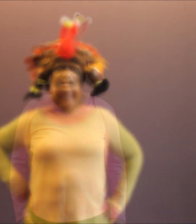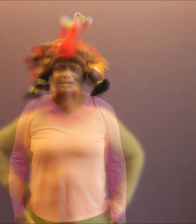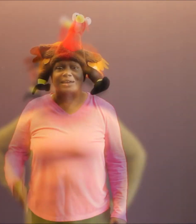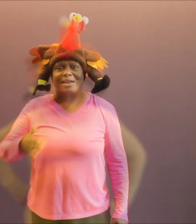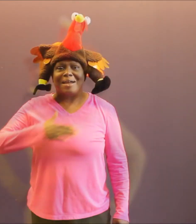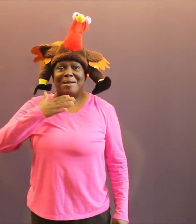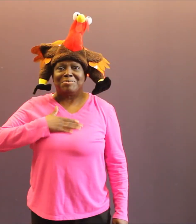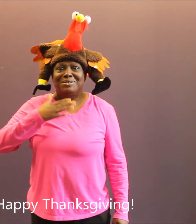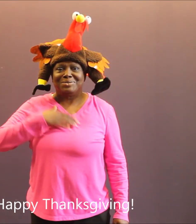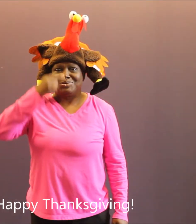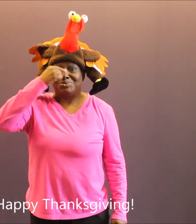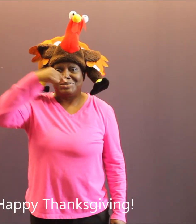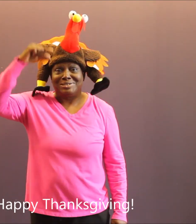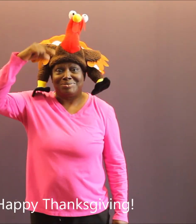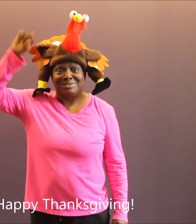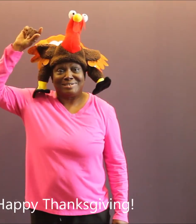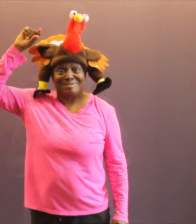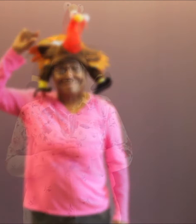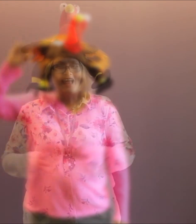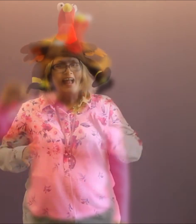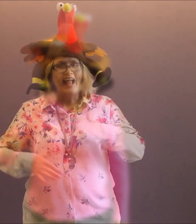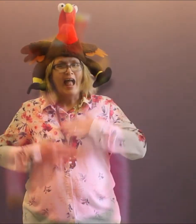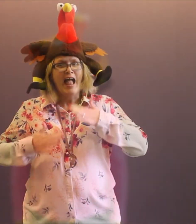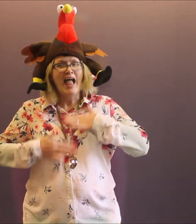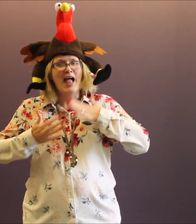Thank you.